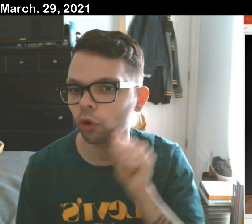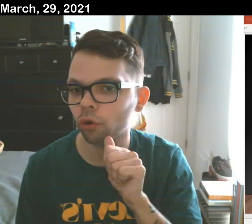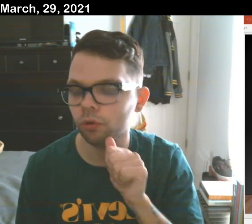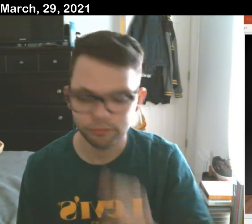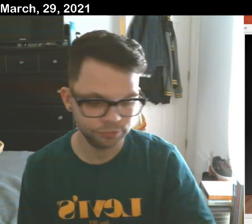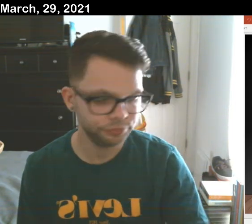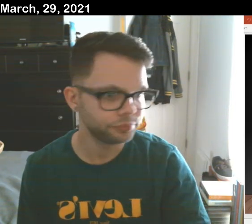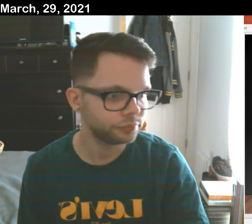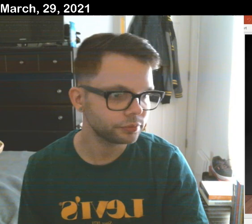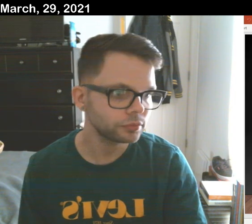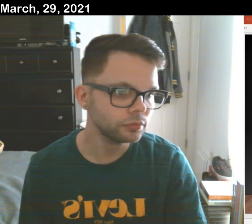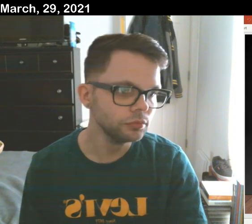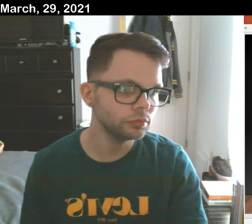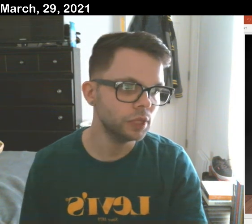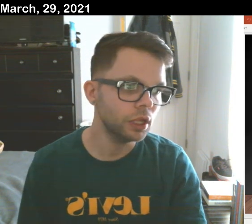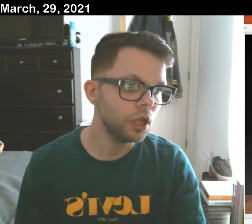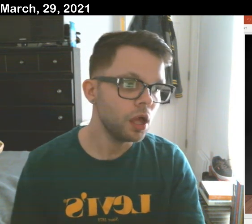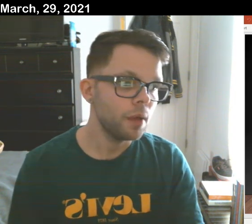So, girl.